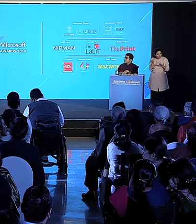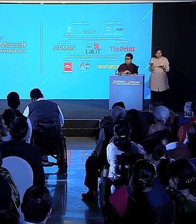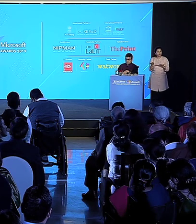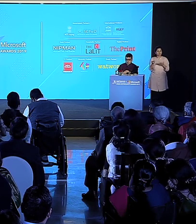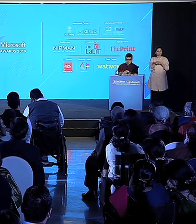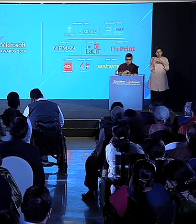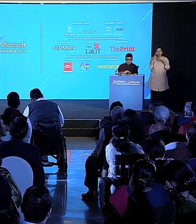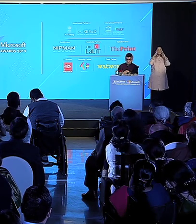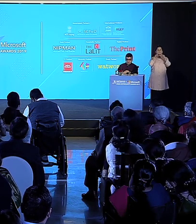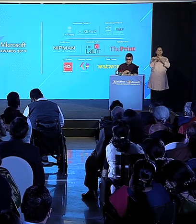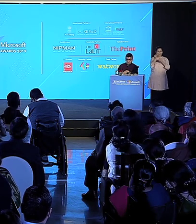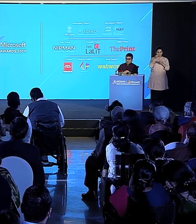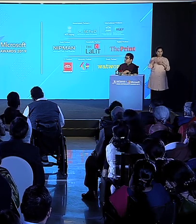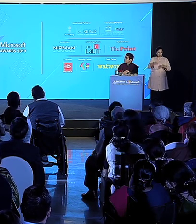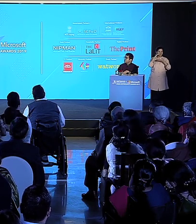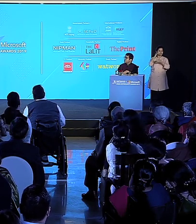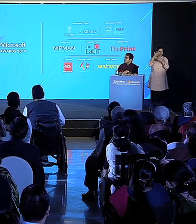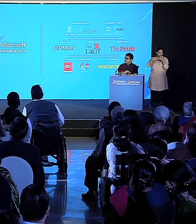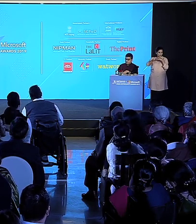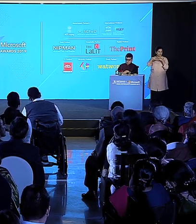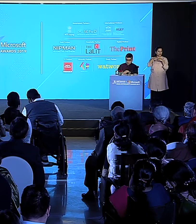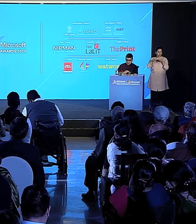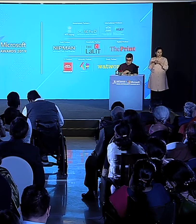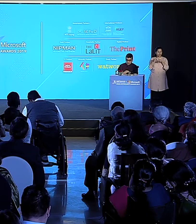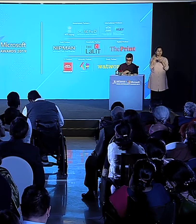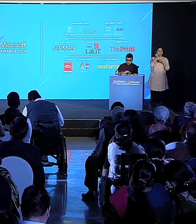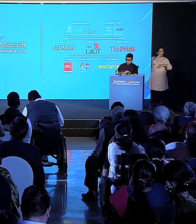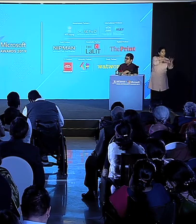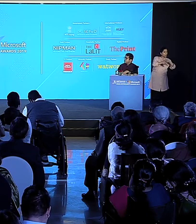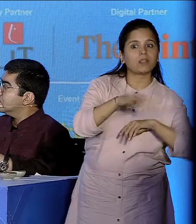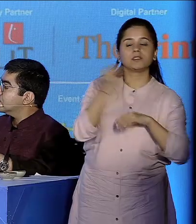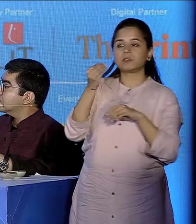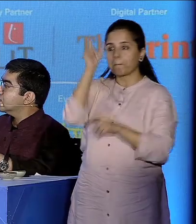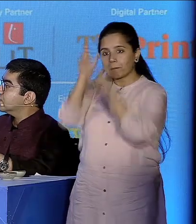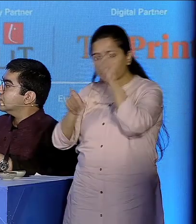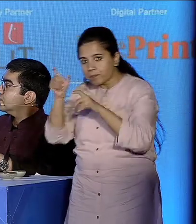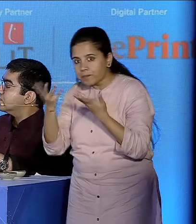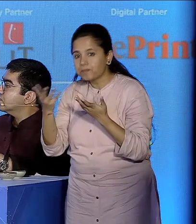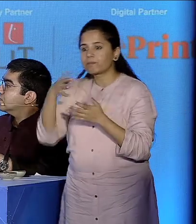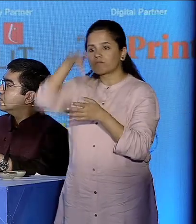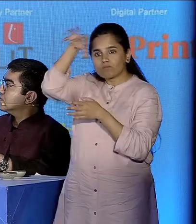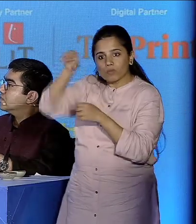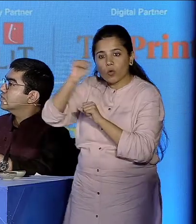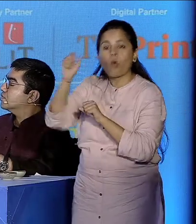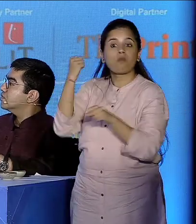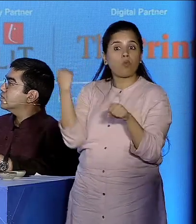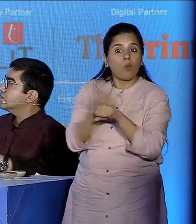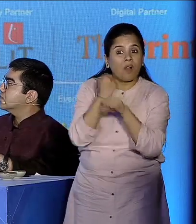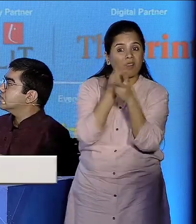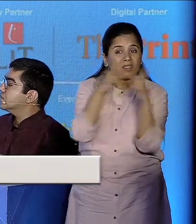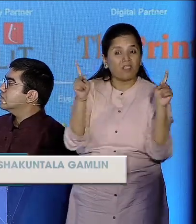and recognizing some of the individuals, organizations, and institutions for their work